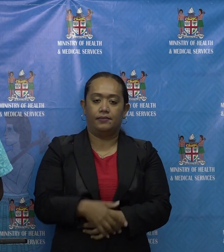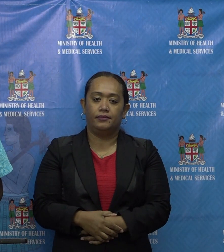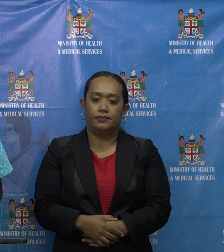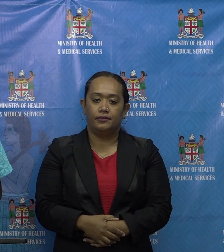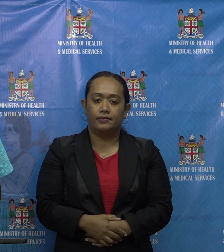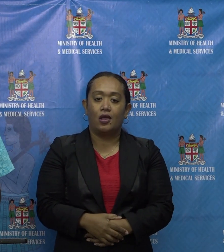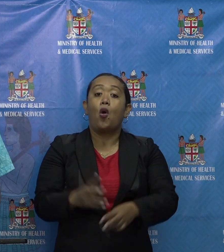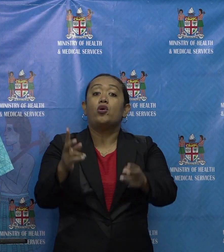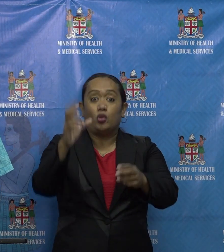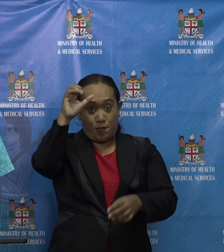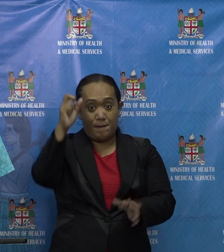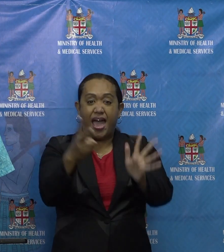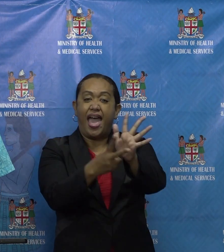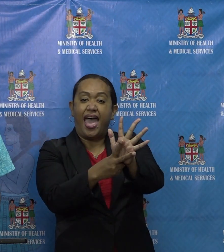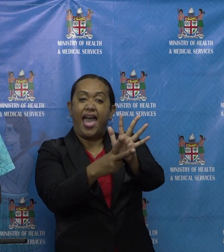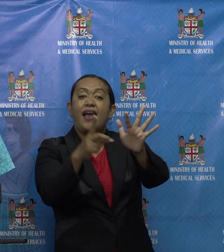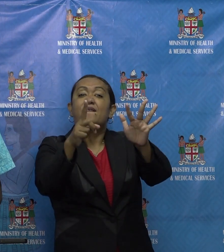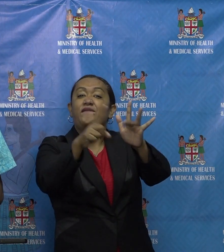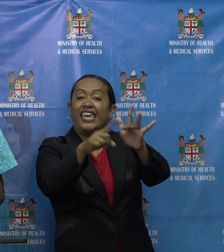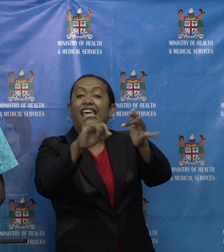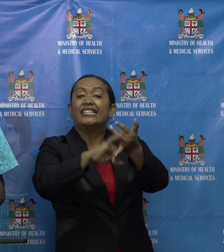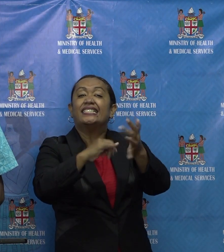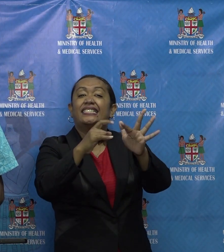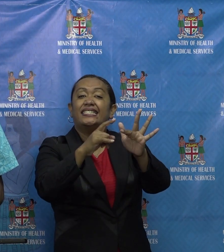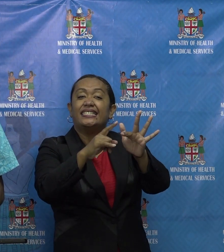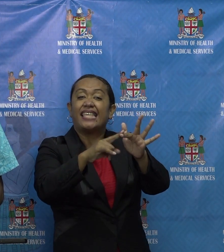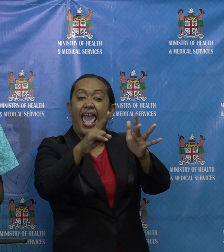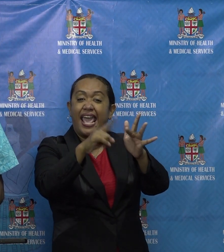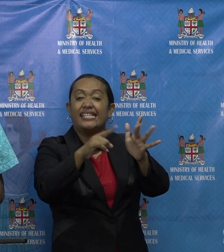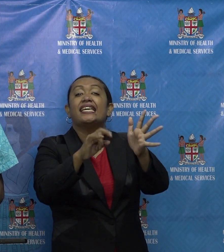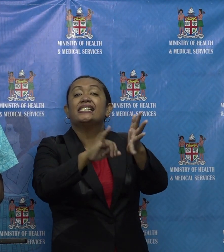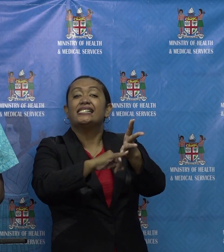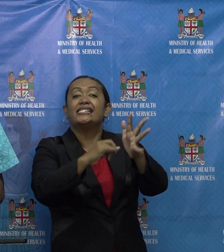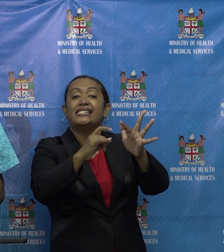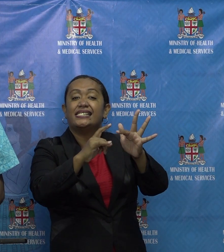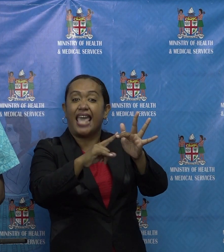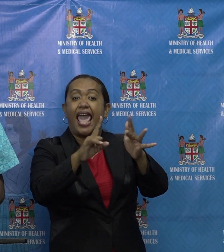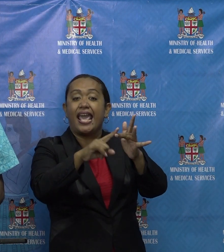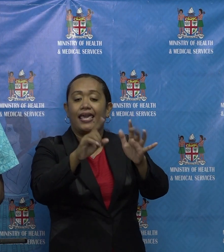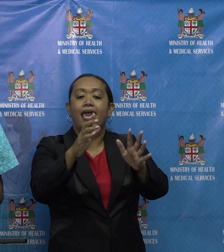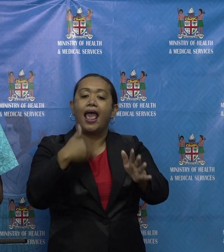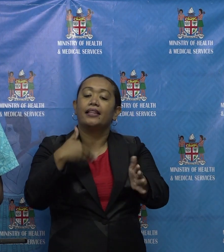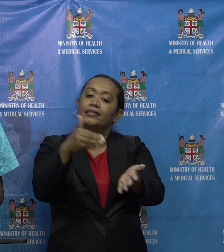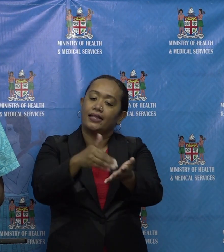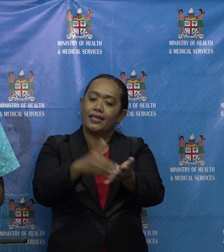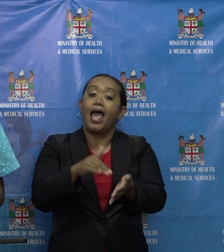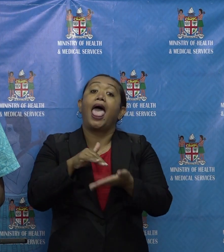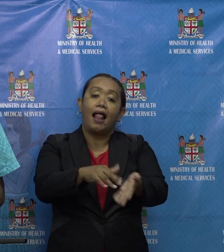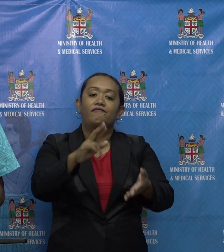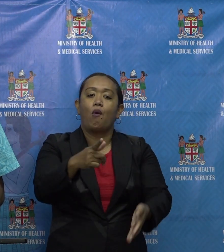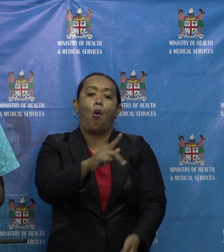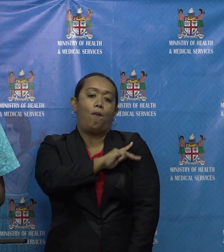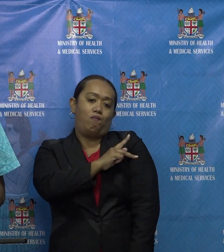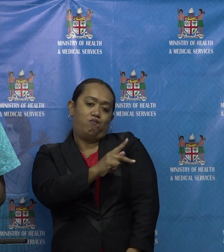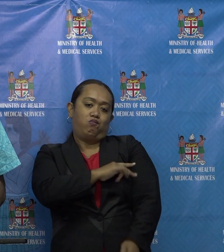VCC Health Center continues to care for pregnant mothers From yesterday to today,